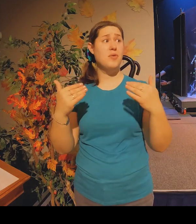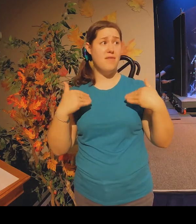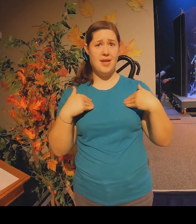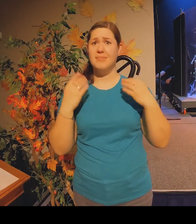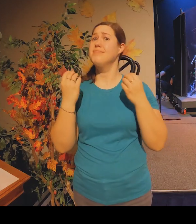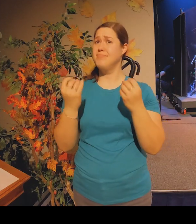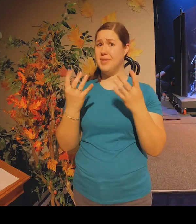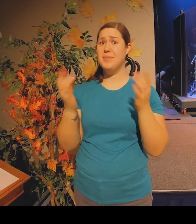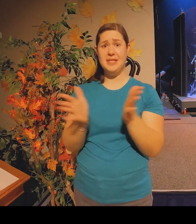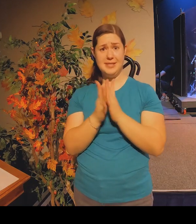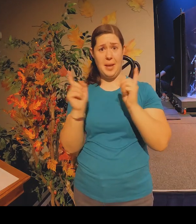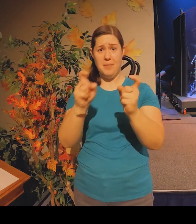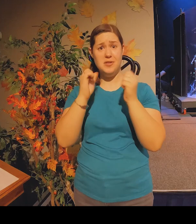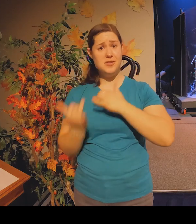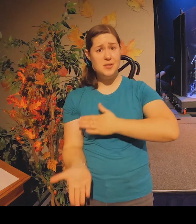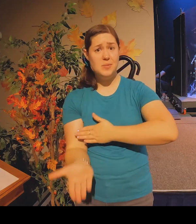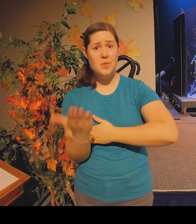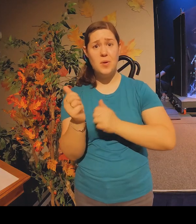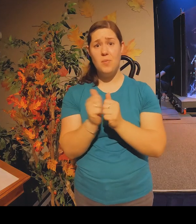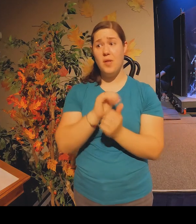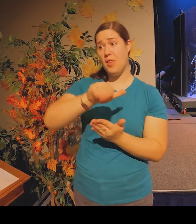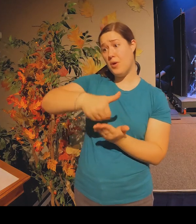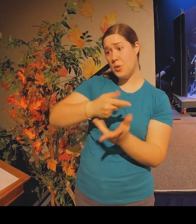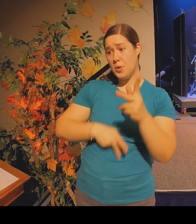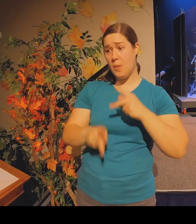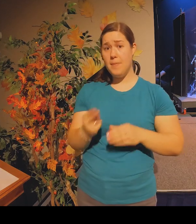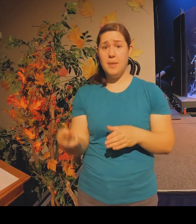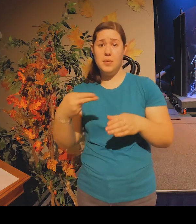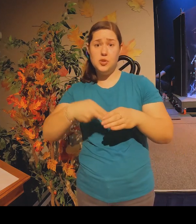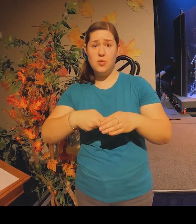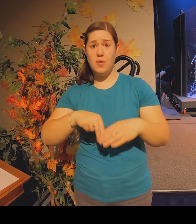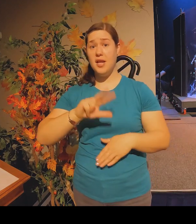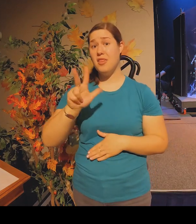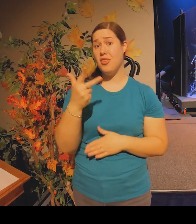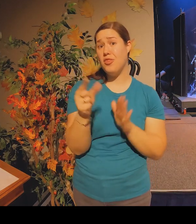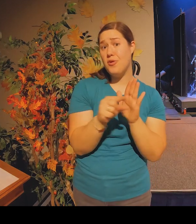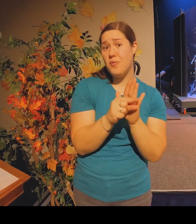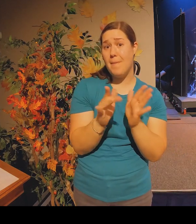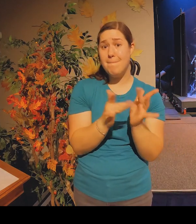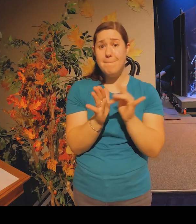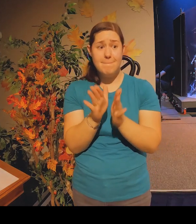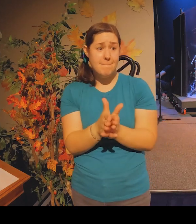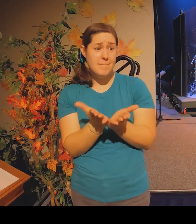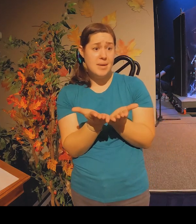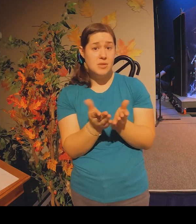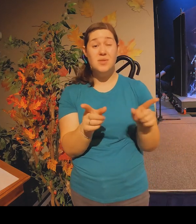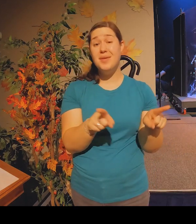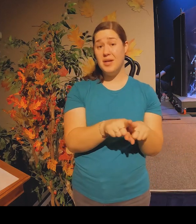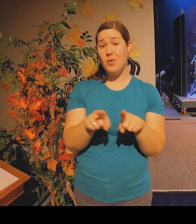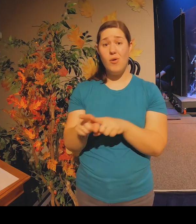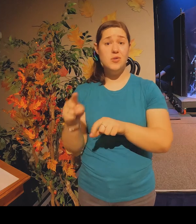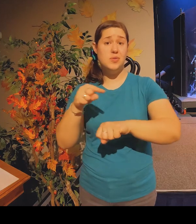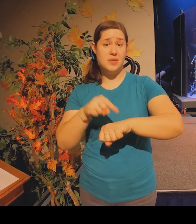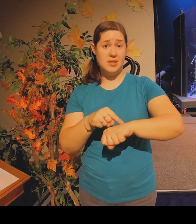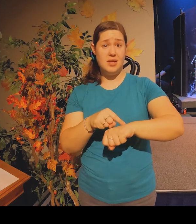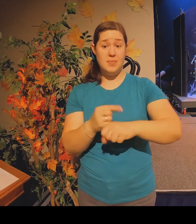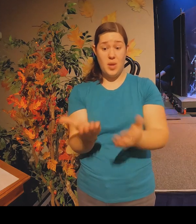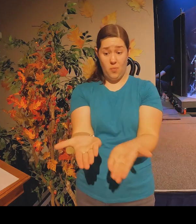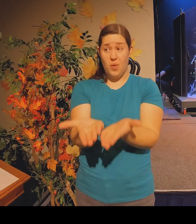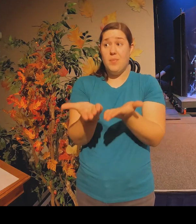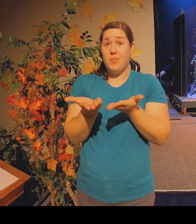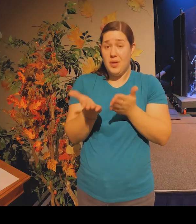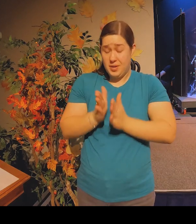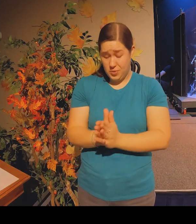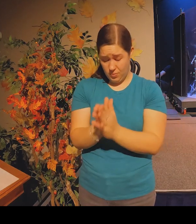to celebrate with new folks joining the church with our third grade Bibles. But it is also a time where we bring into prayer